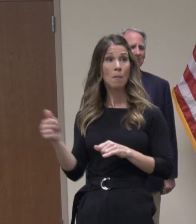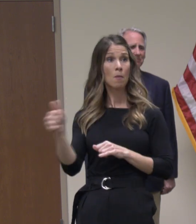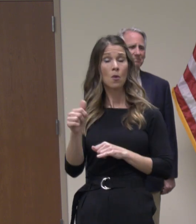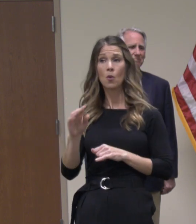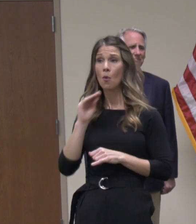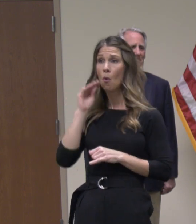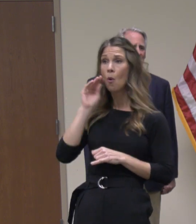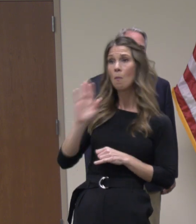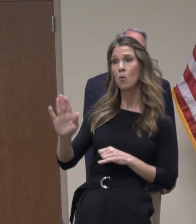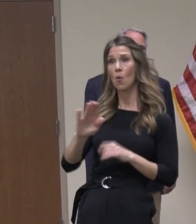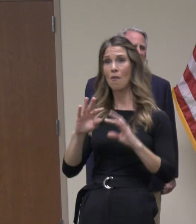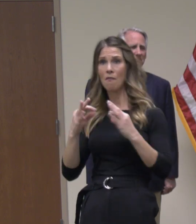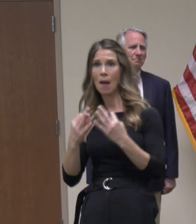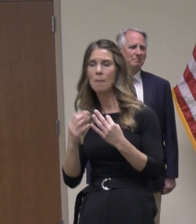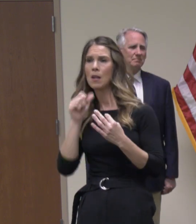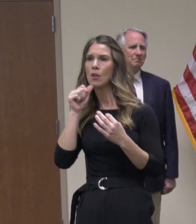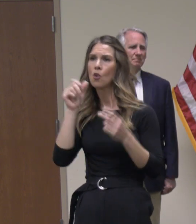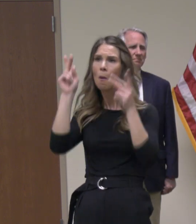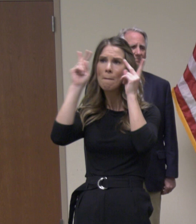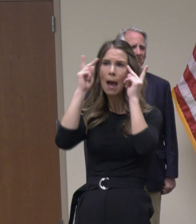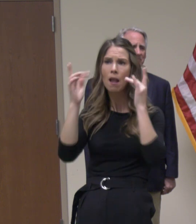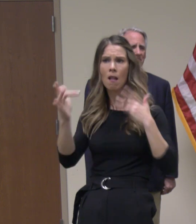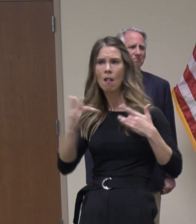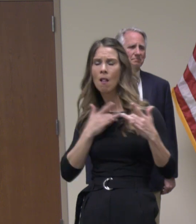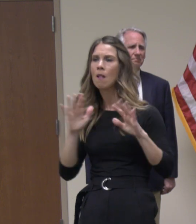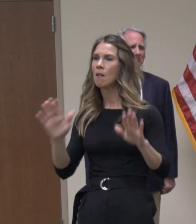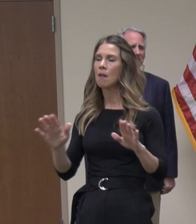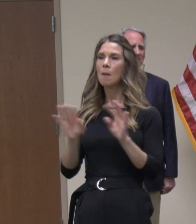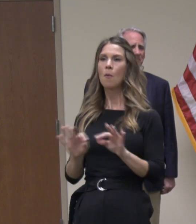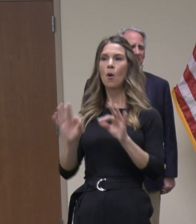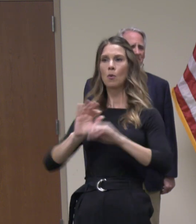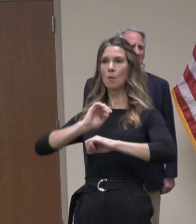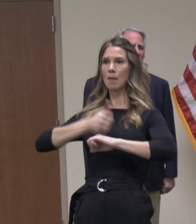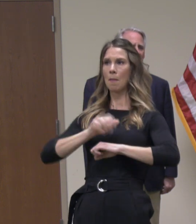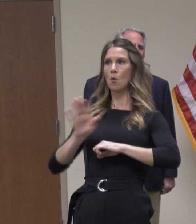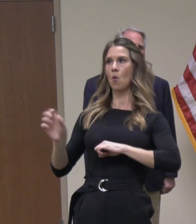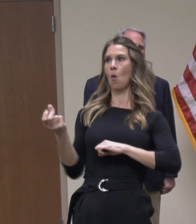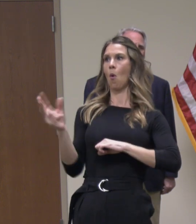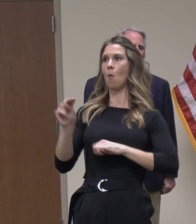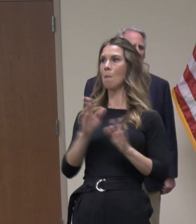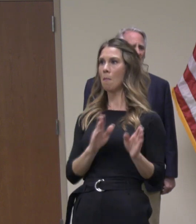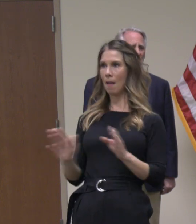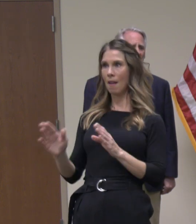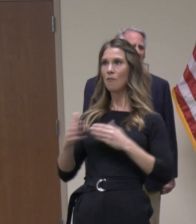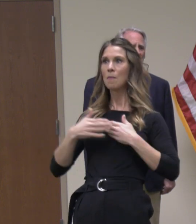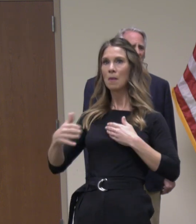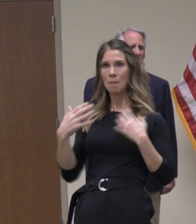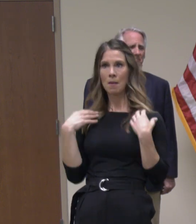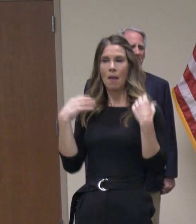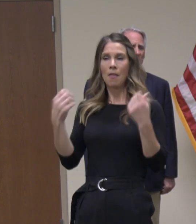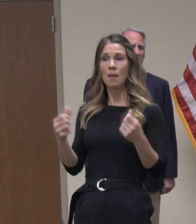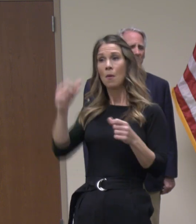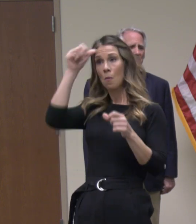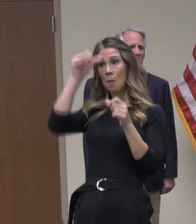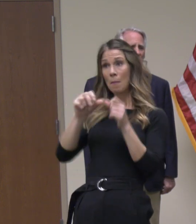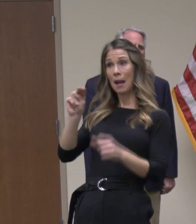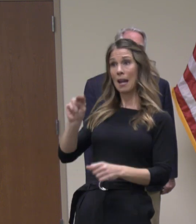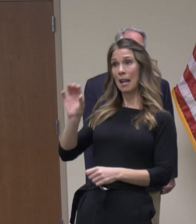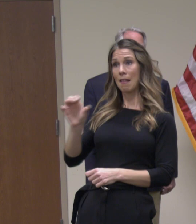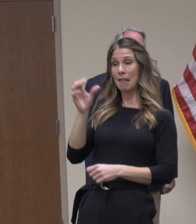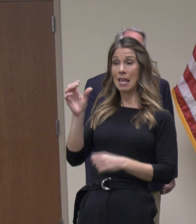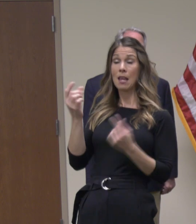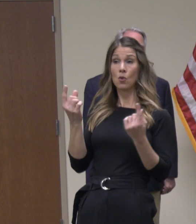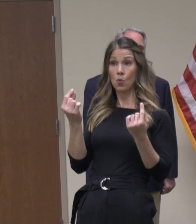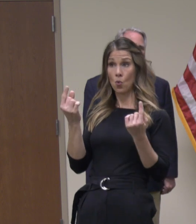to keep yourself and your family safe and healthy. Again, remember our Ready NHC pillars. Make a